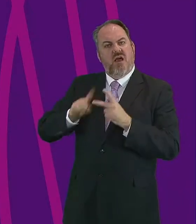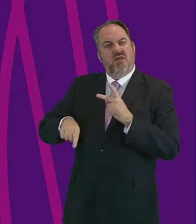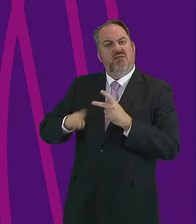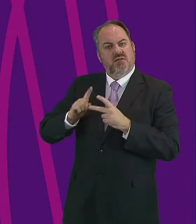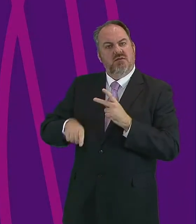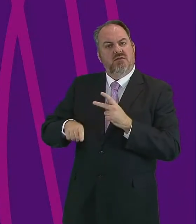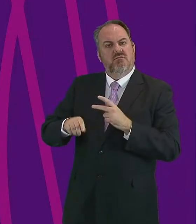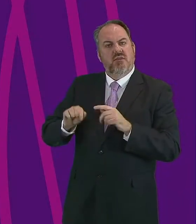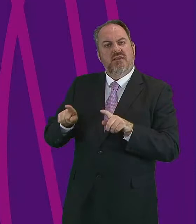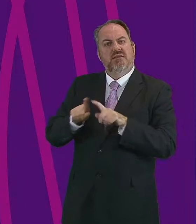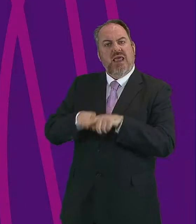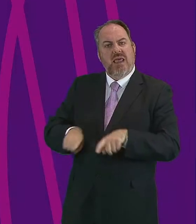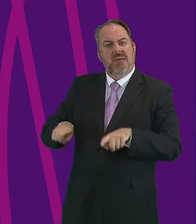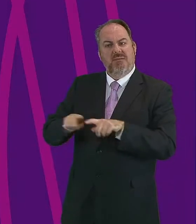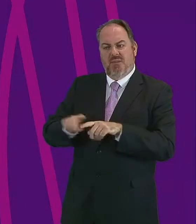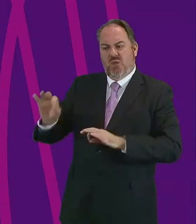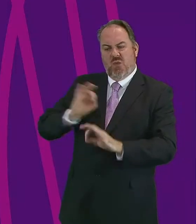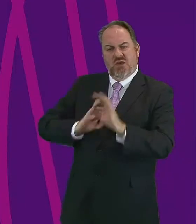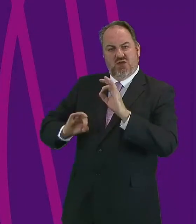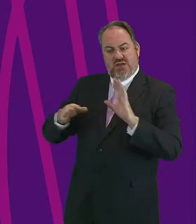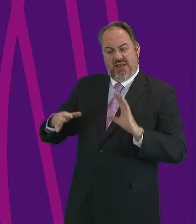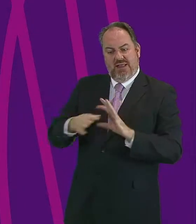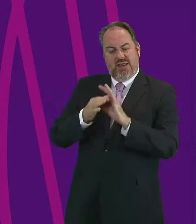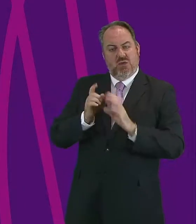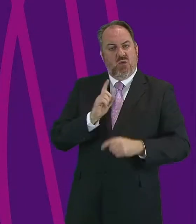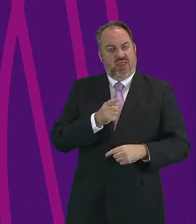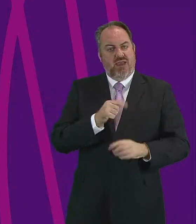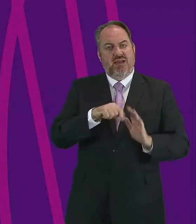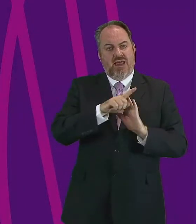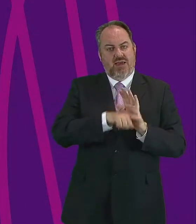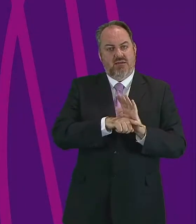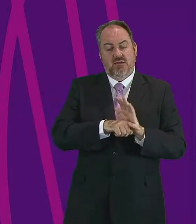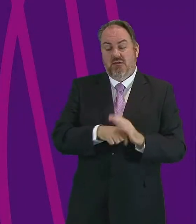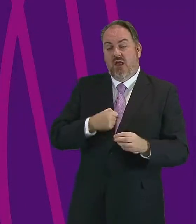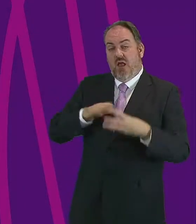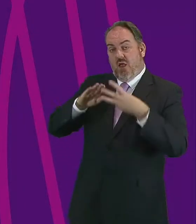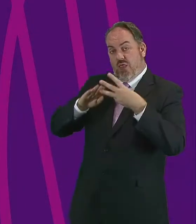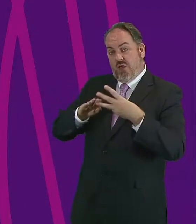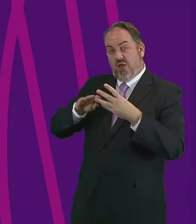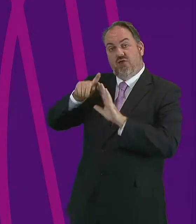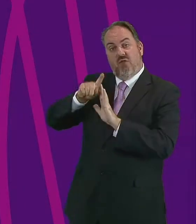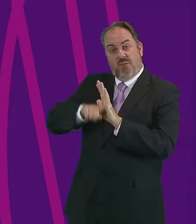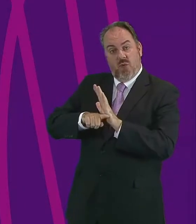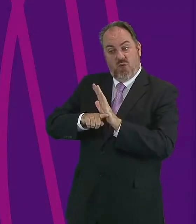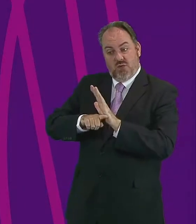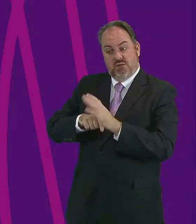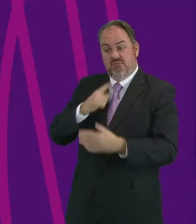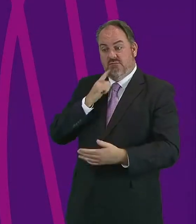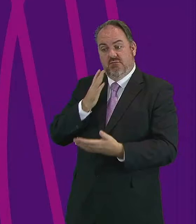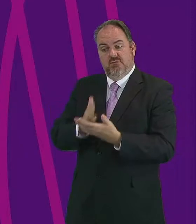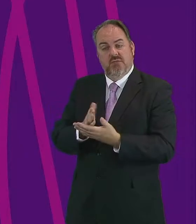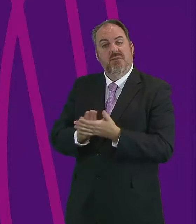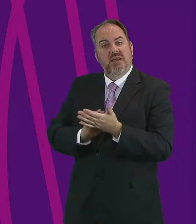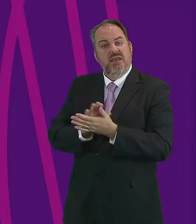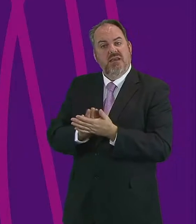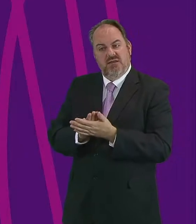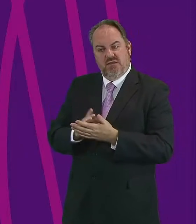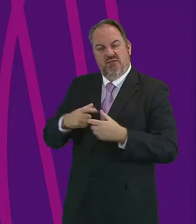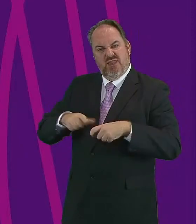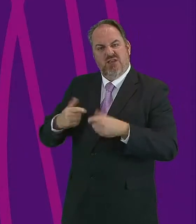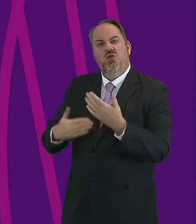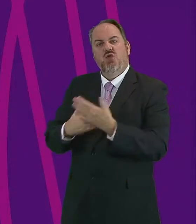equivalent provisions in this chamber and in committee, and our third report confirms our view that these provisions continue to be